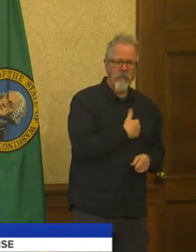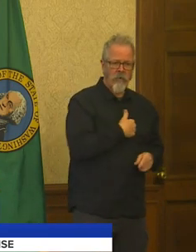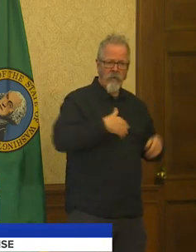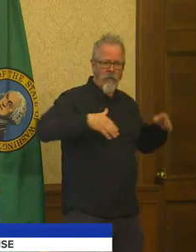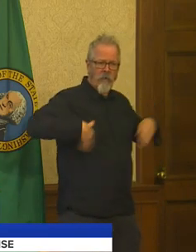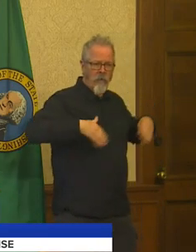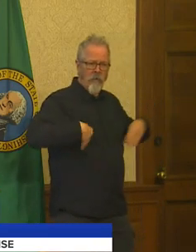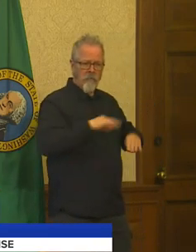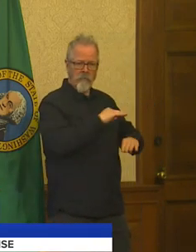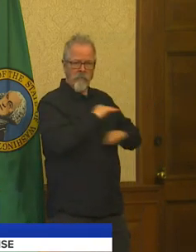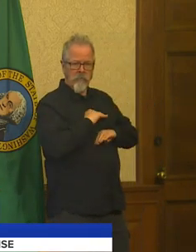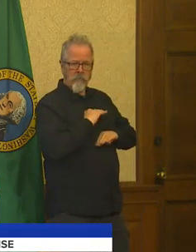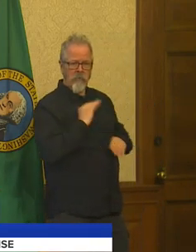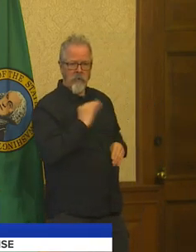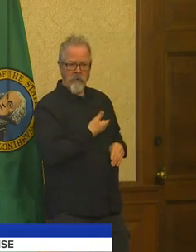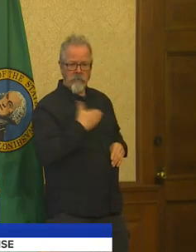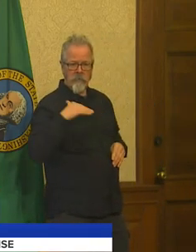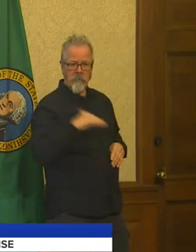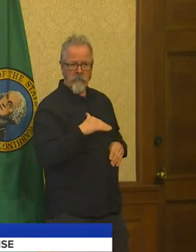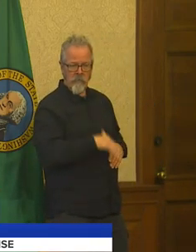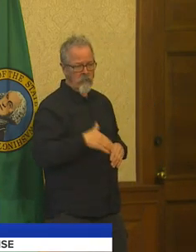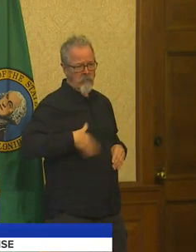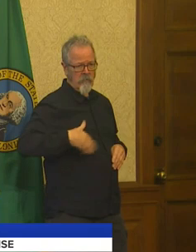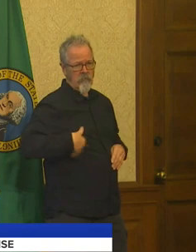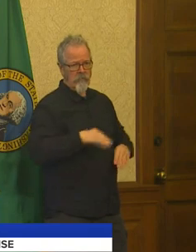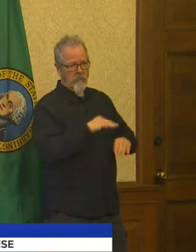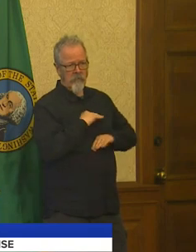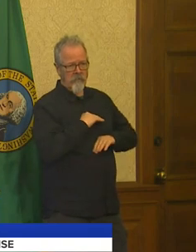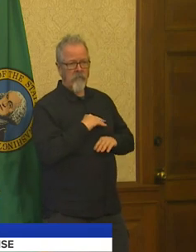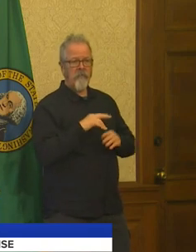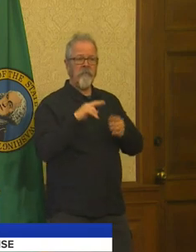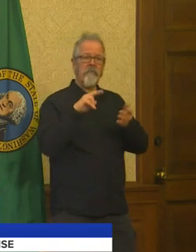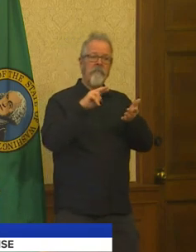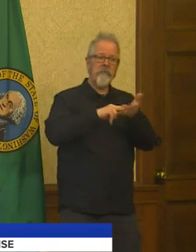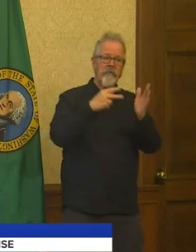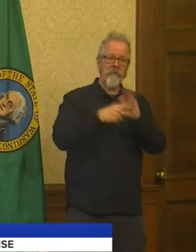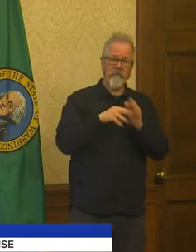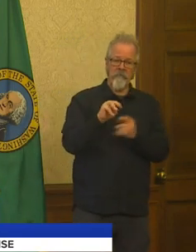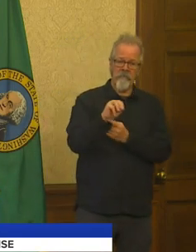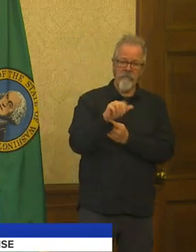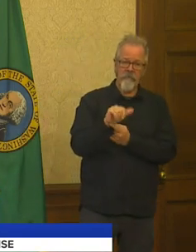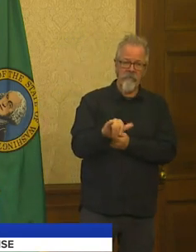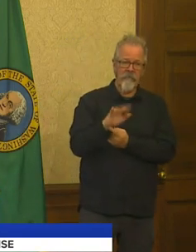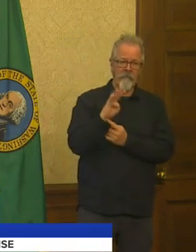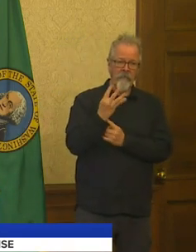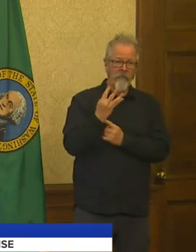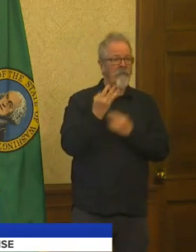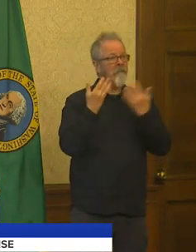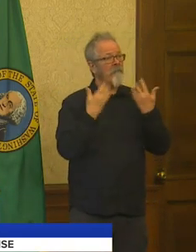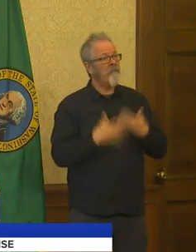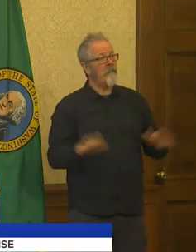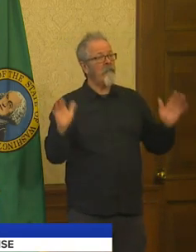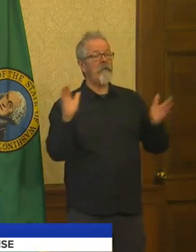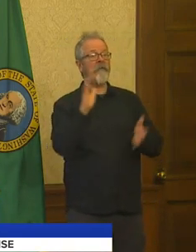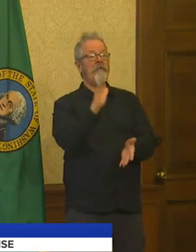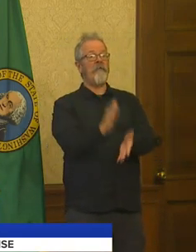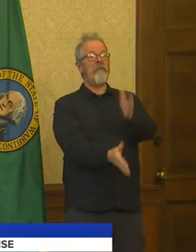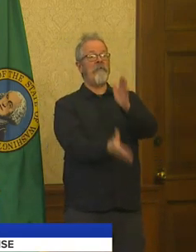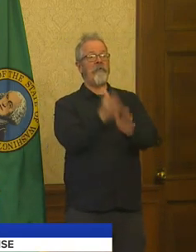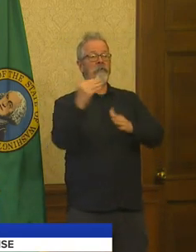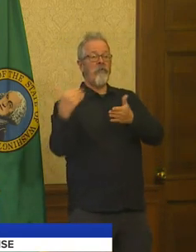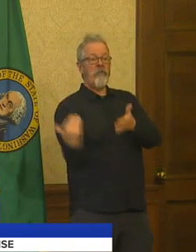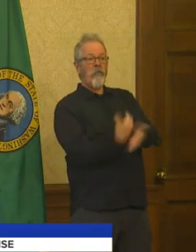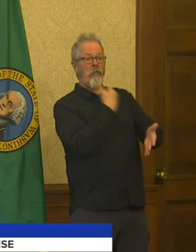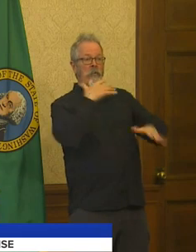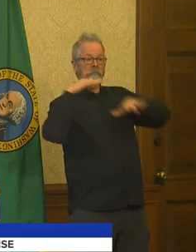after May 4th. We have not made decisions on further dates after that. That'll be data-driven, and